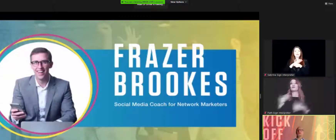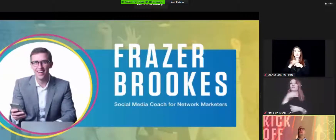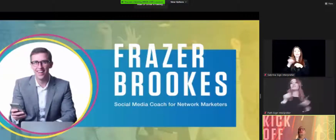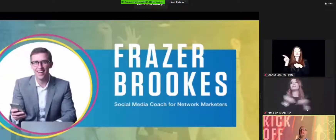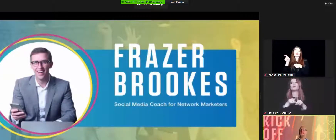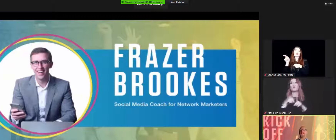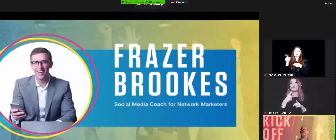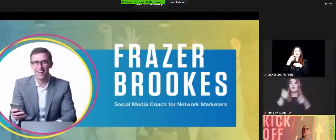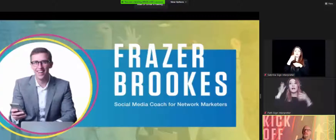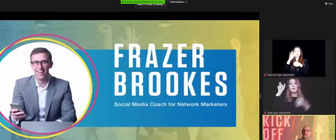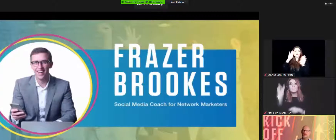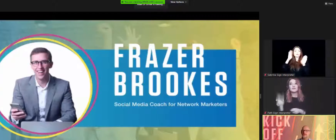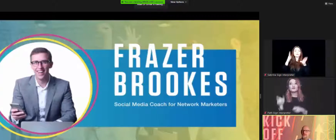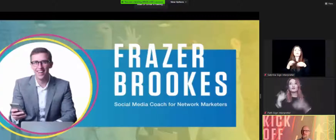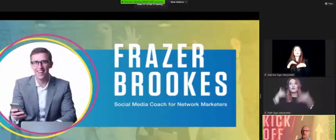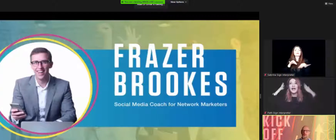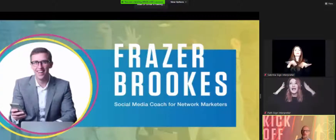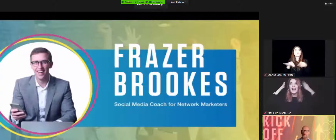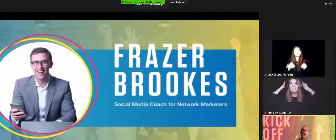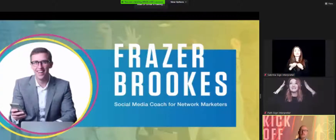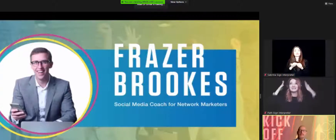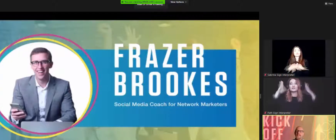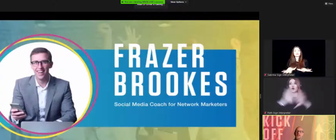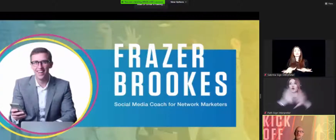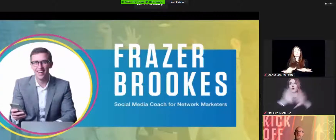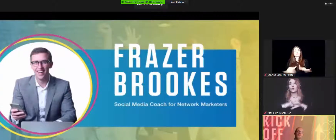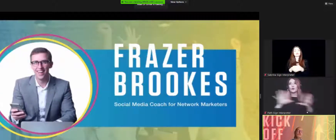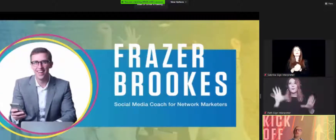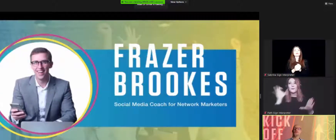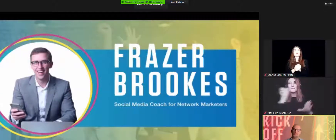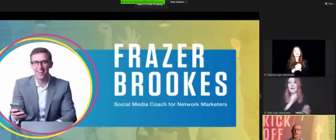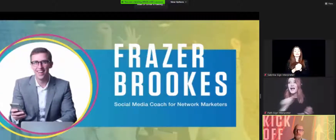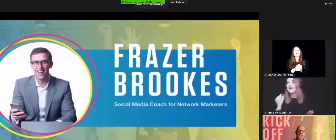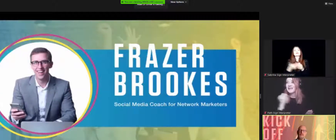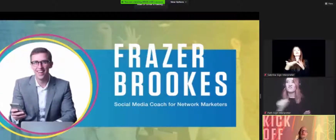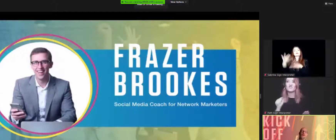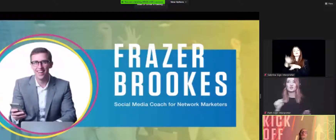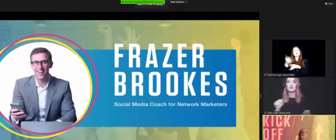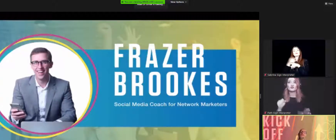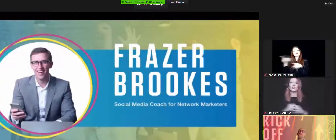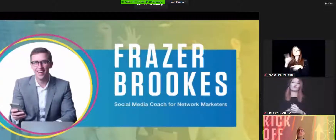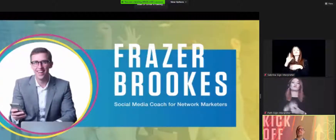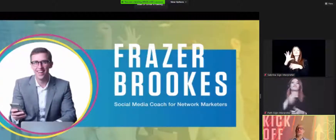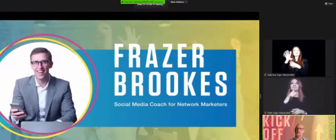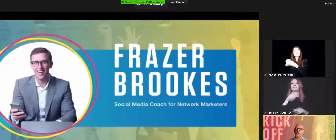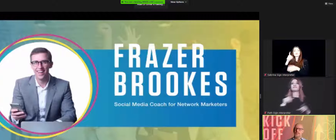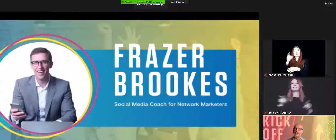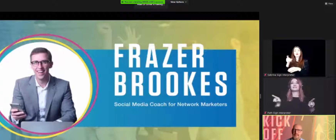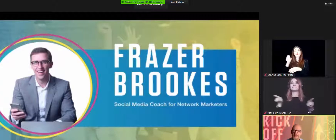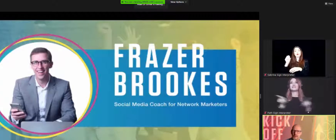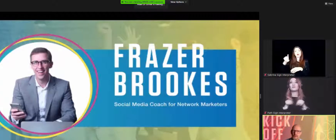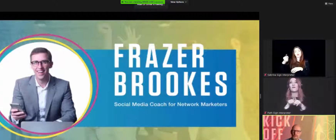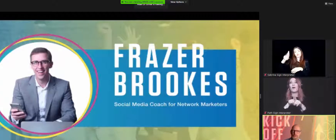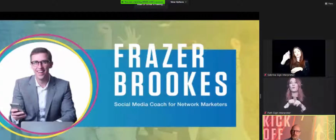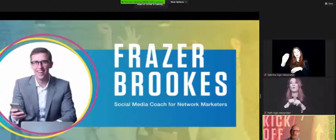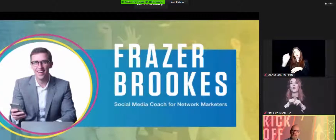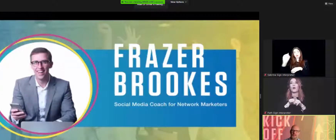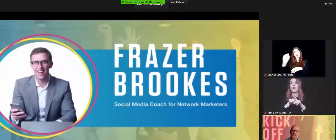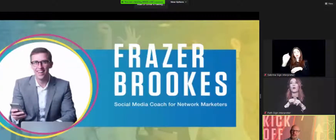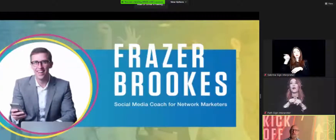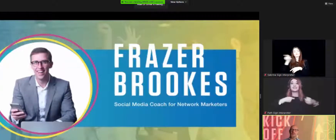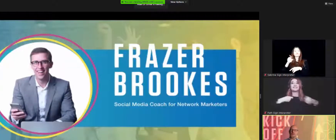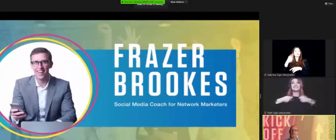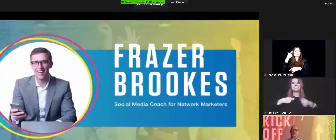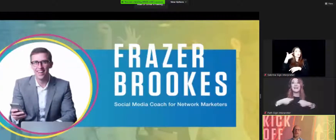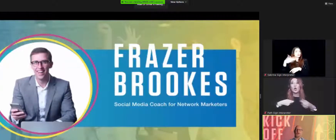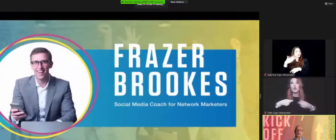He was the superstar of GoPro. But he's not only going to GoPro. He went over 30 countries making coaching for